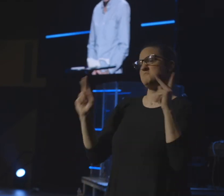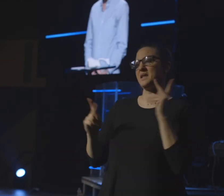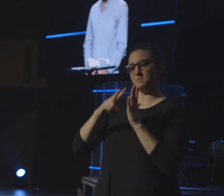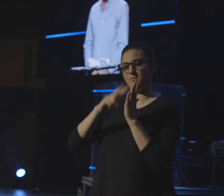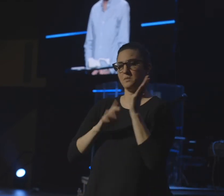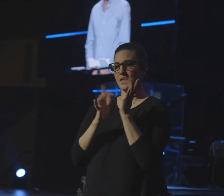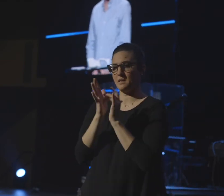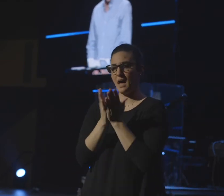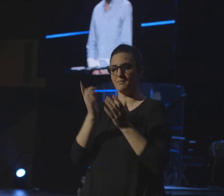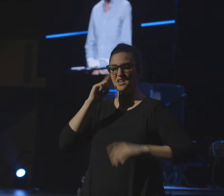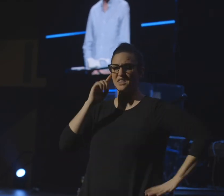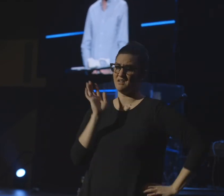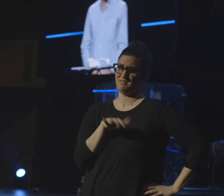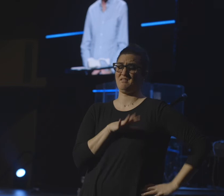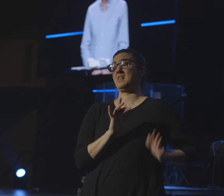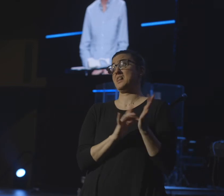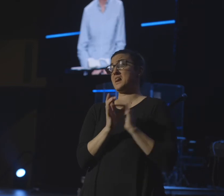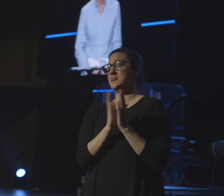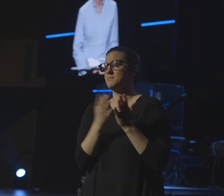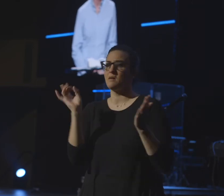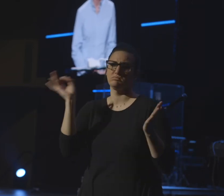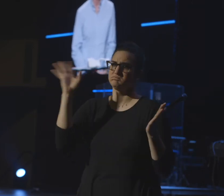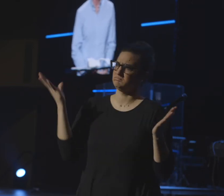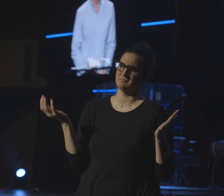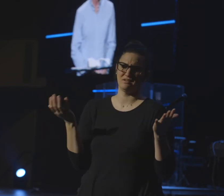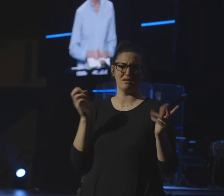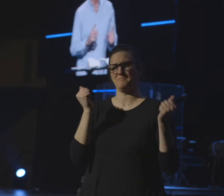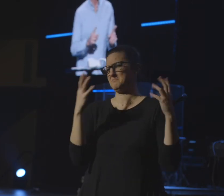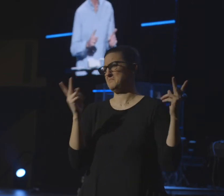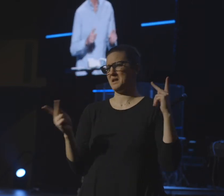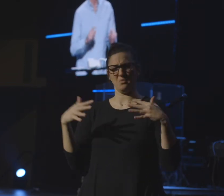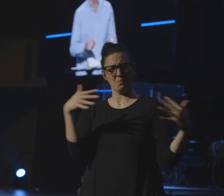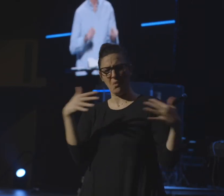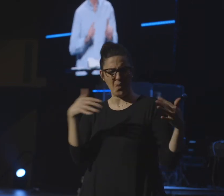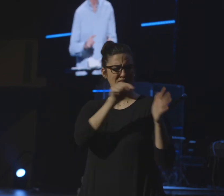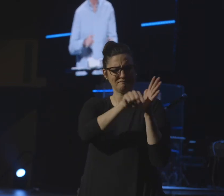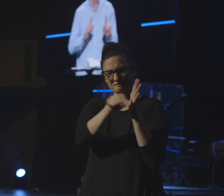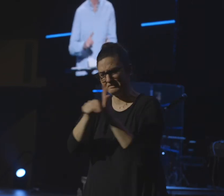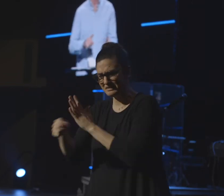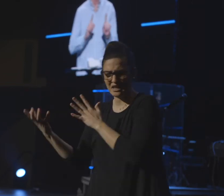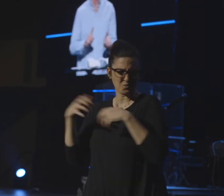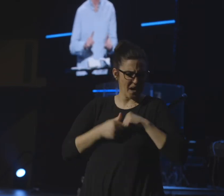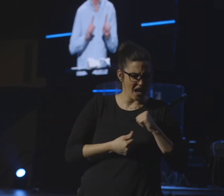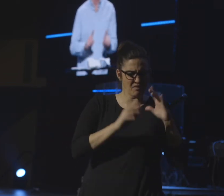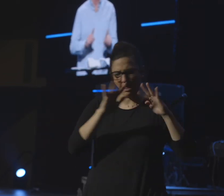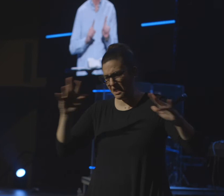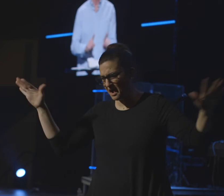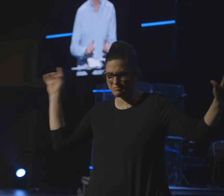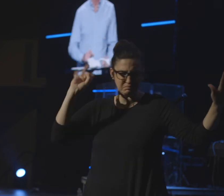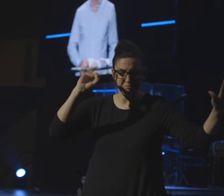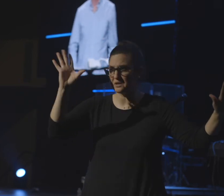There's the Bible. Are you crazy? The story's not the message. The Bible is not a book